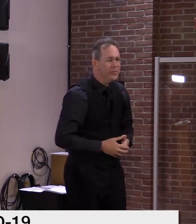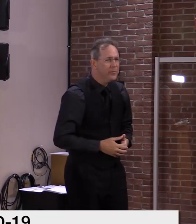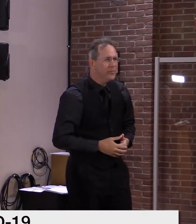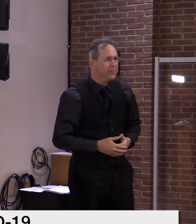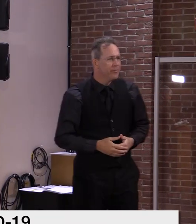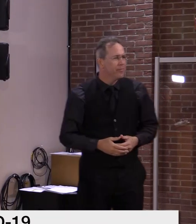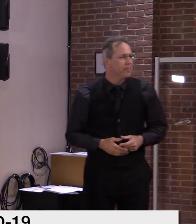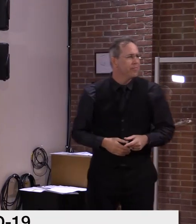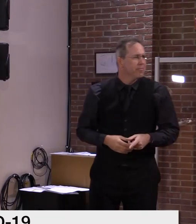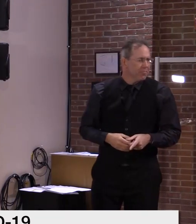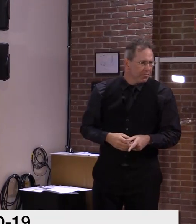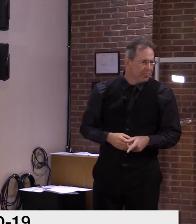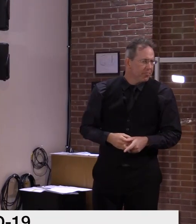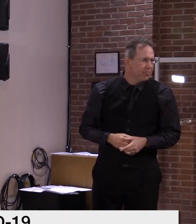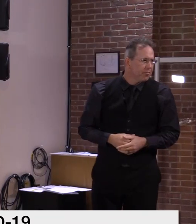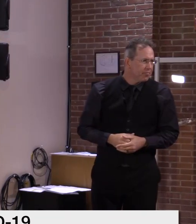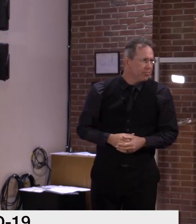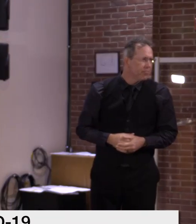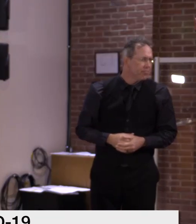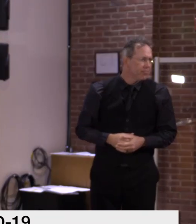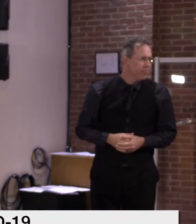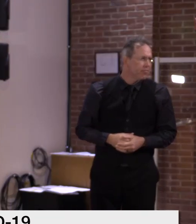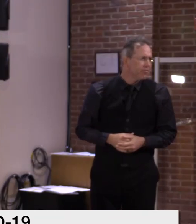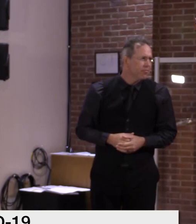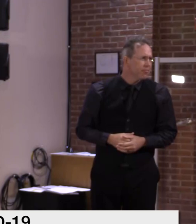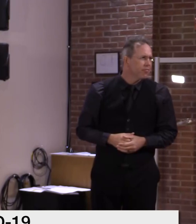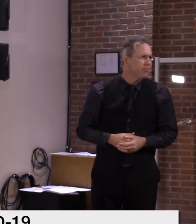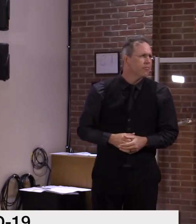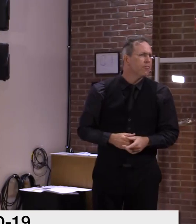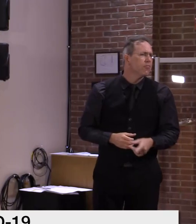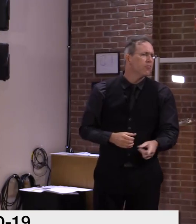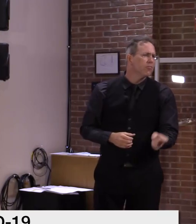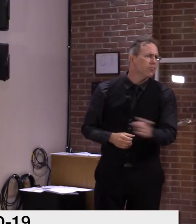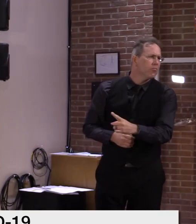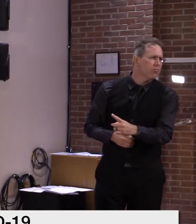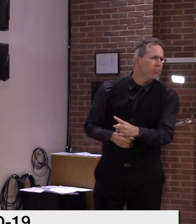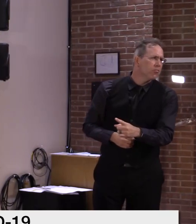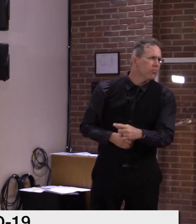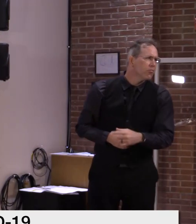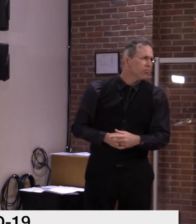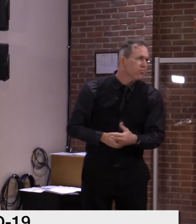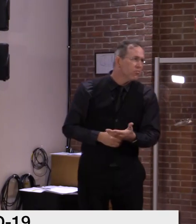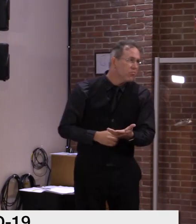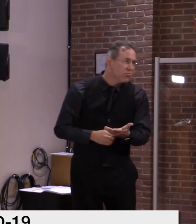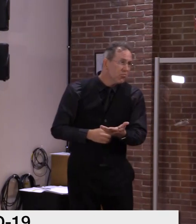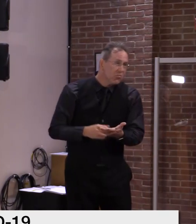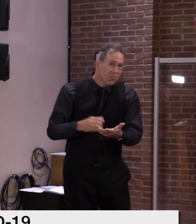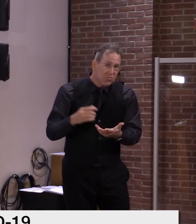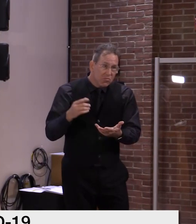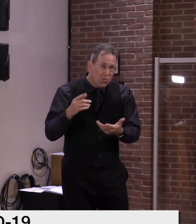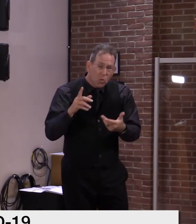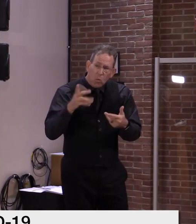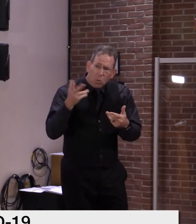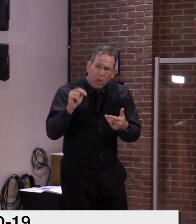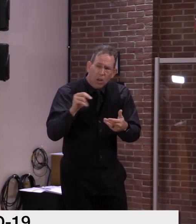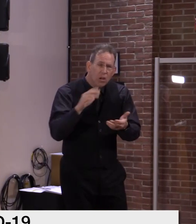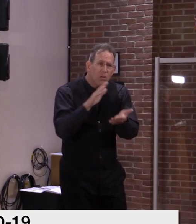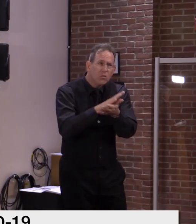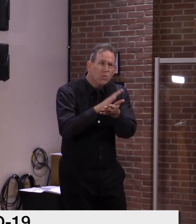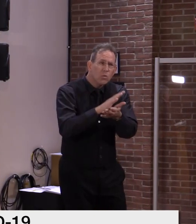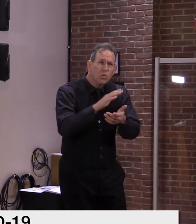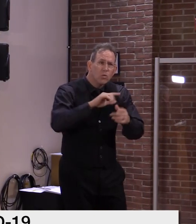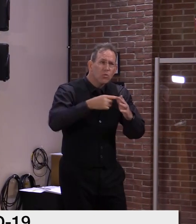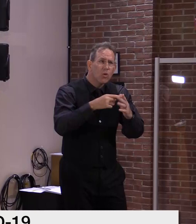The time frame for the school clinics, would those start next week, or how quickly would you Monday take registrations for them?